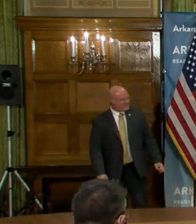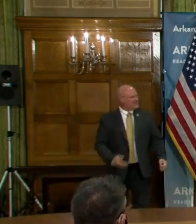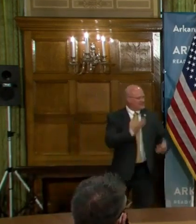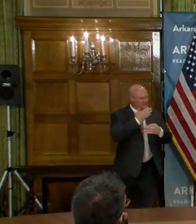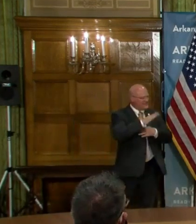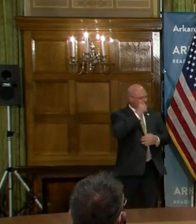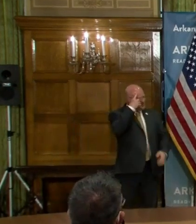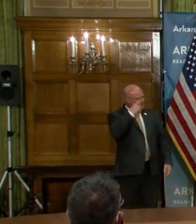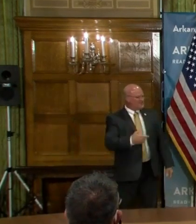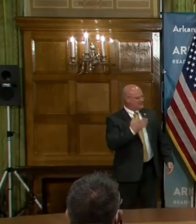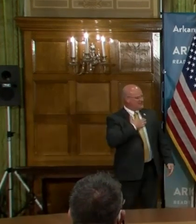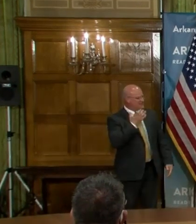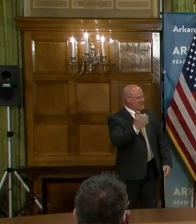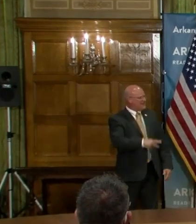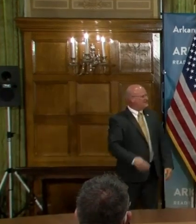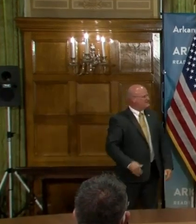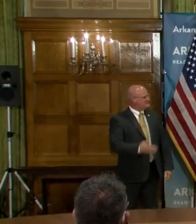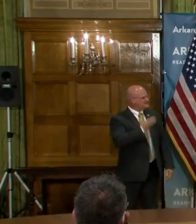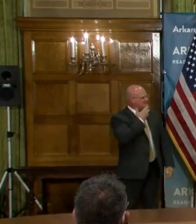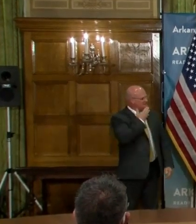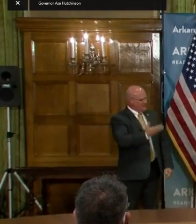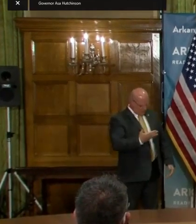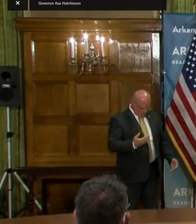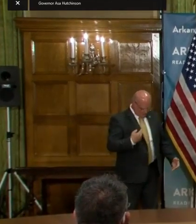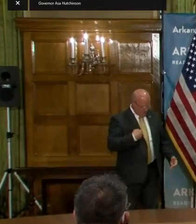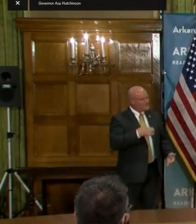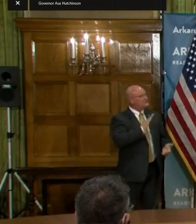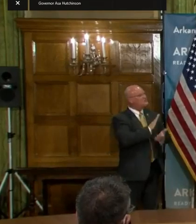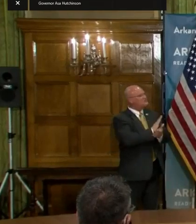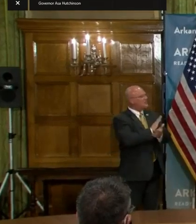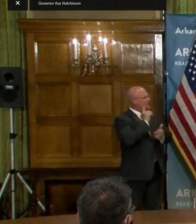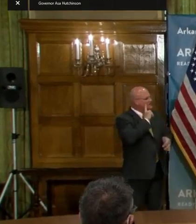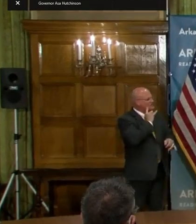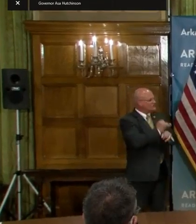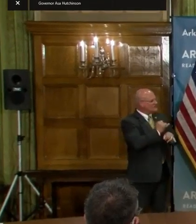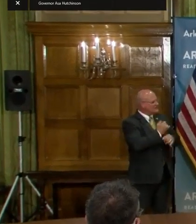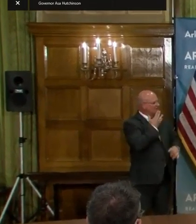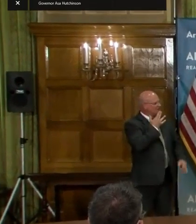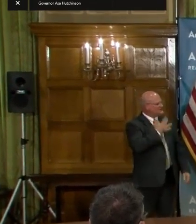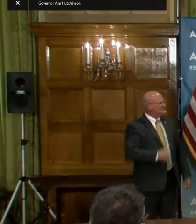Good afternoon, Eddie. What's a pretty tame tie you have on today?